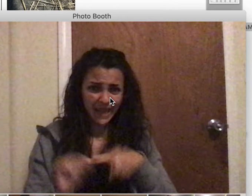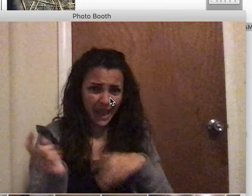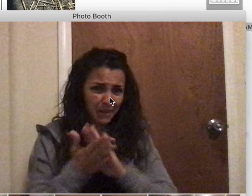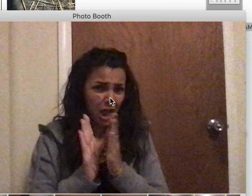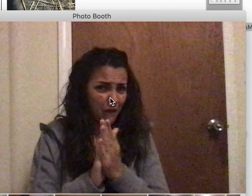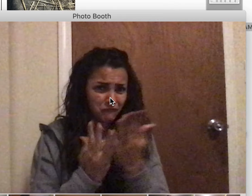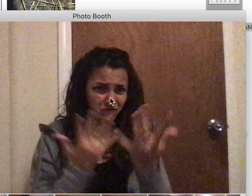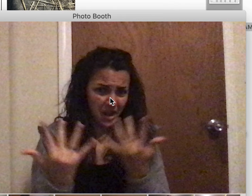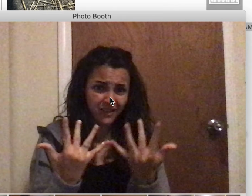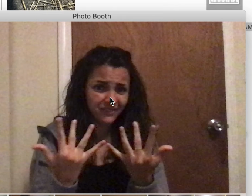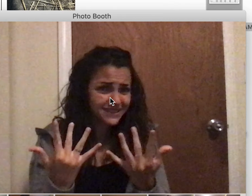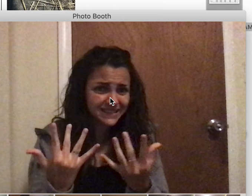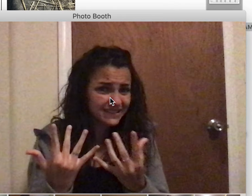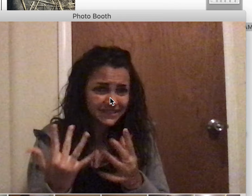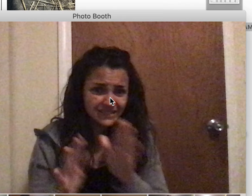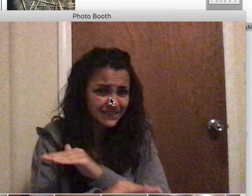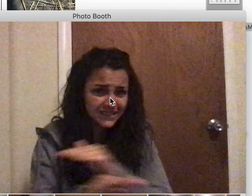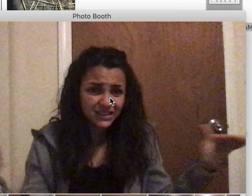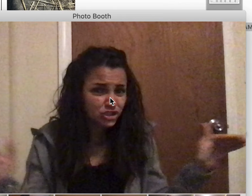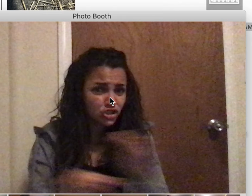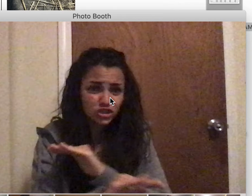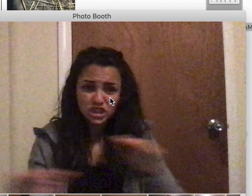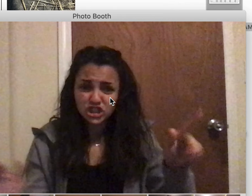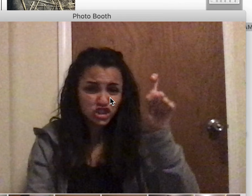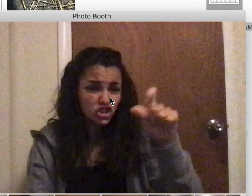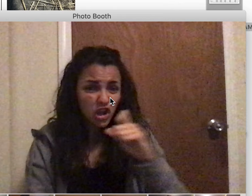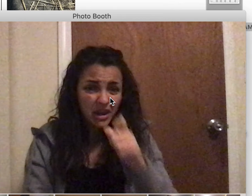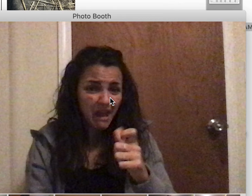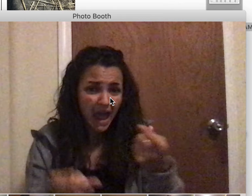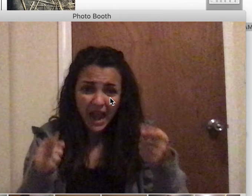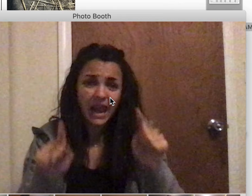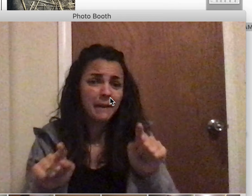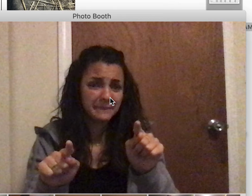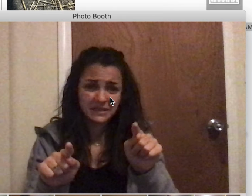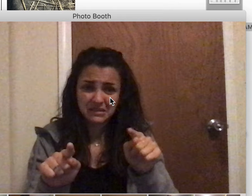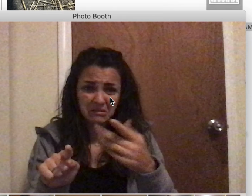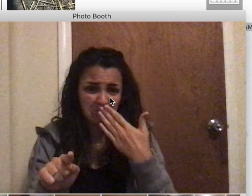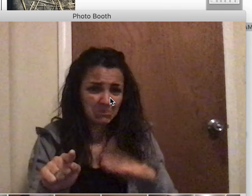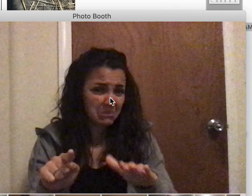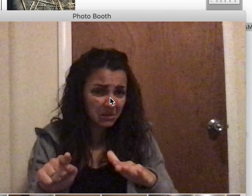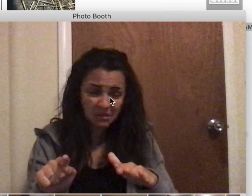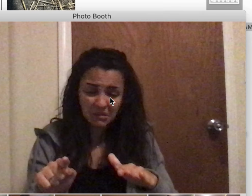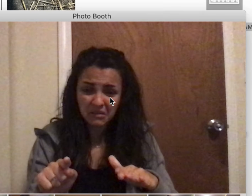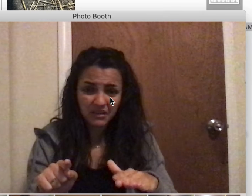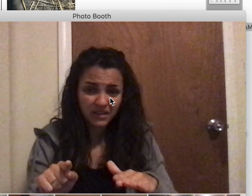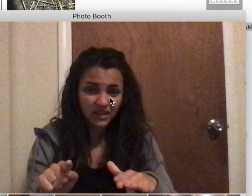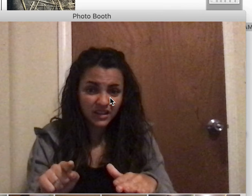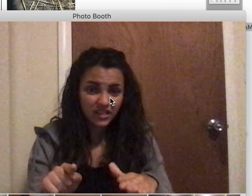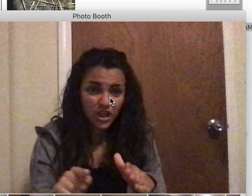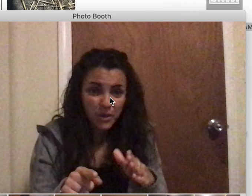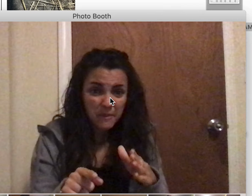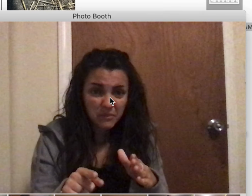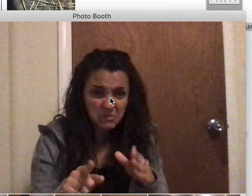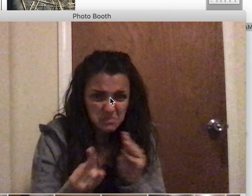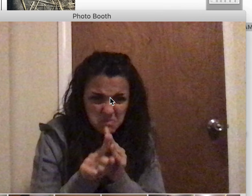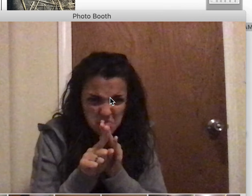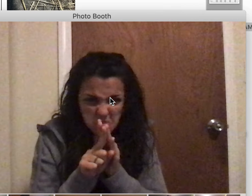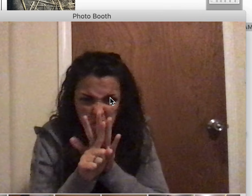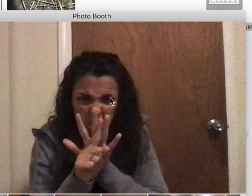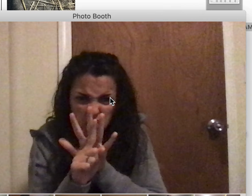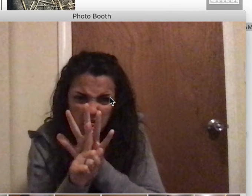So basically, this method is contaminating his water, so he's not even able to use it.